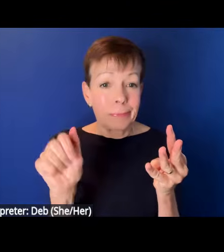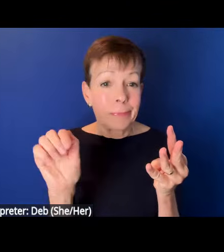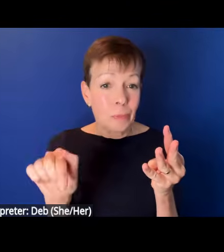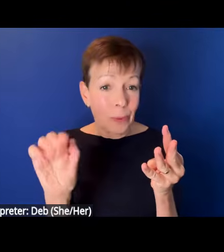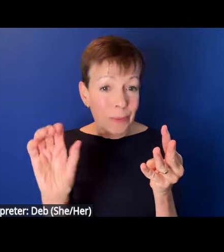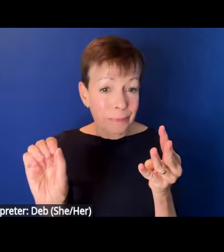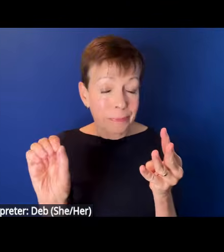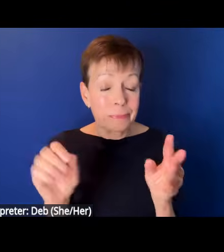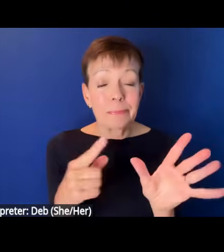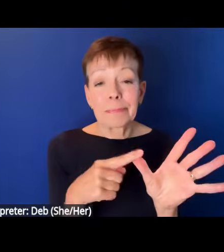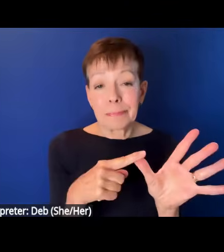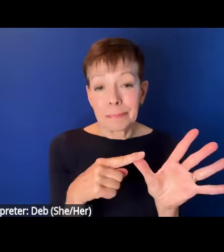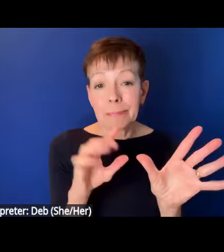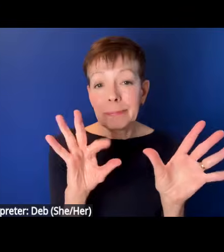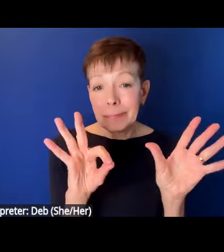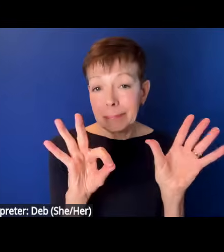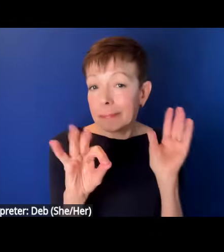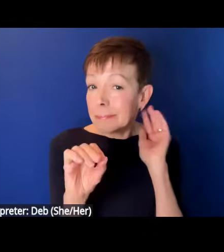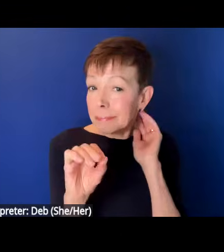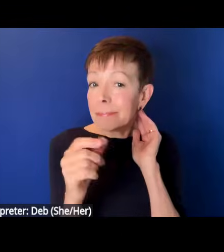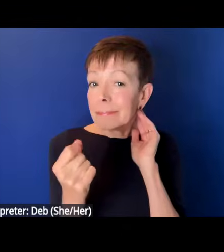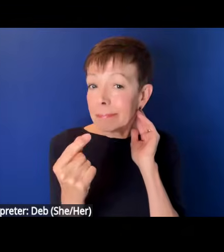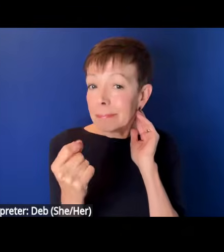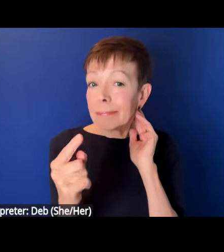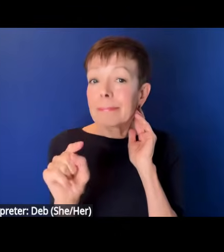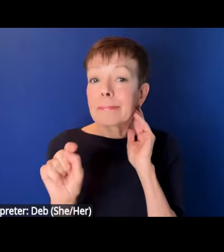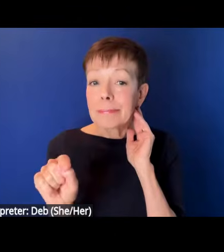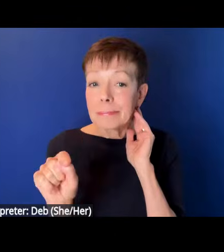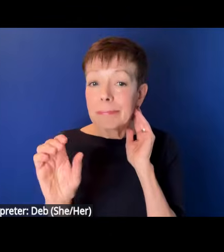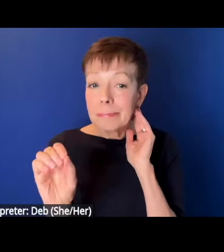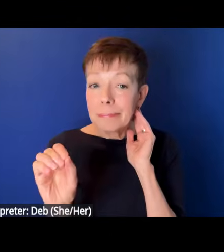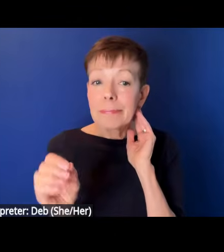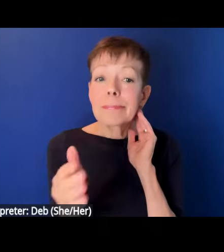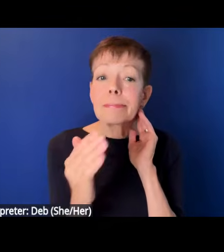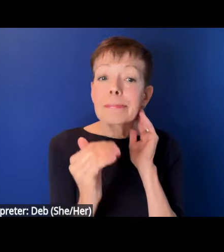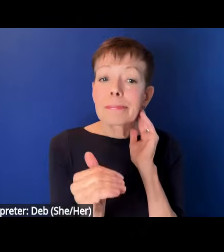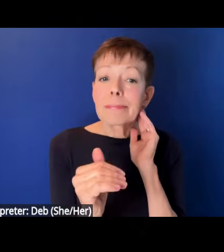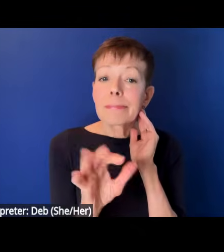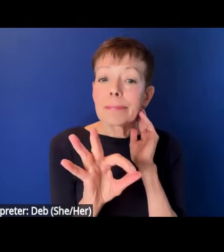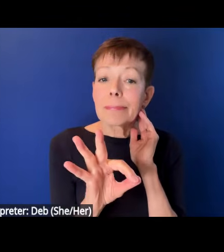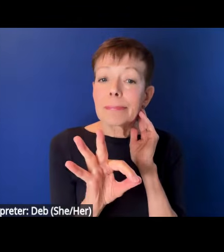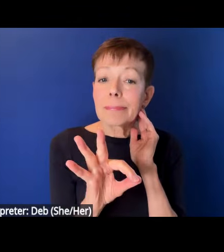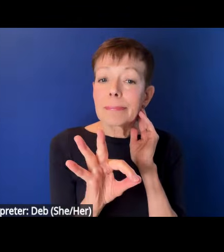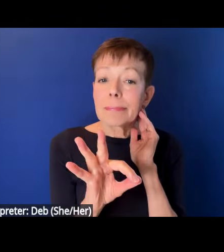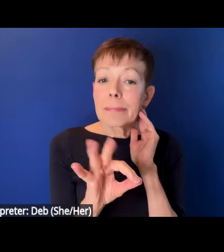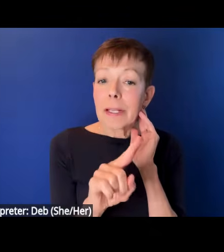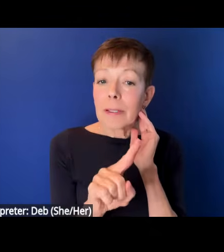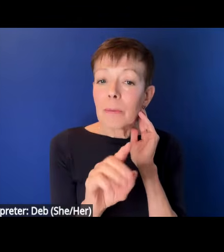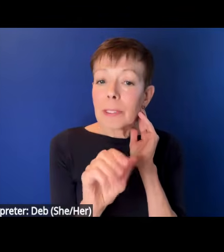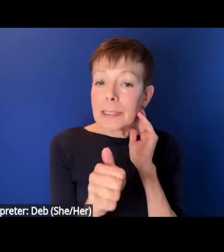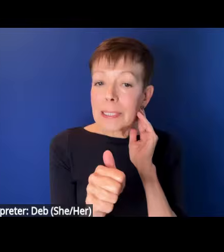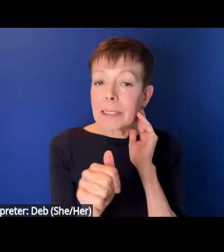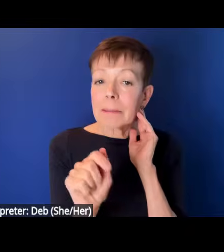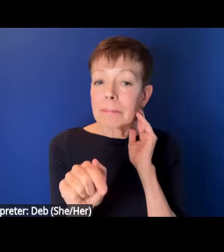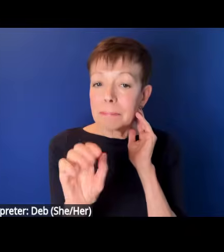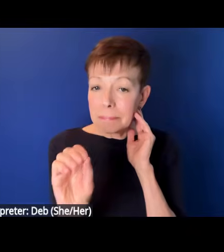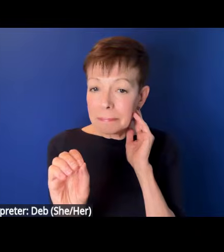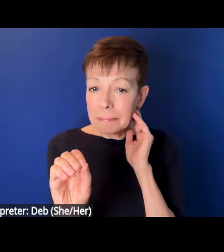of the board, bylaw 9011.0 poll votes, bylaw 9110.0 organization,